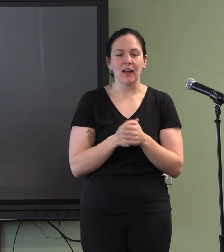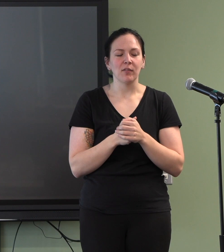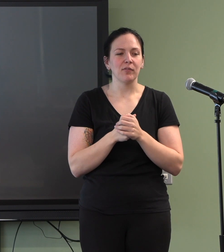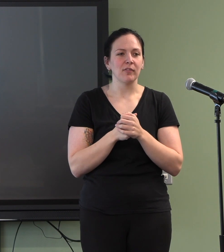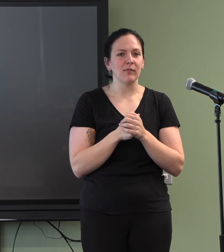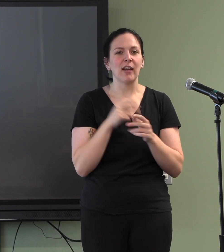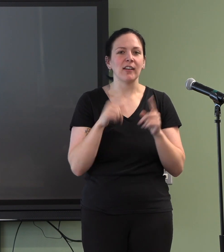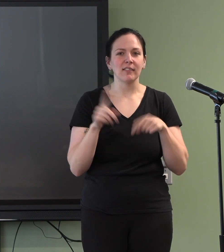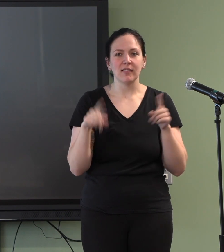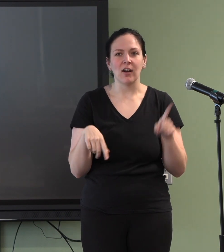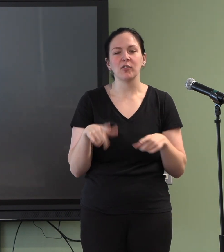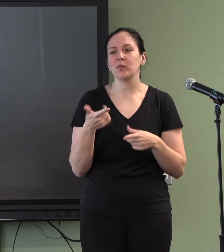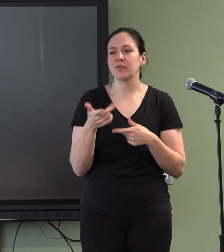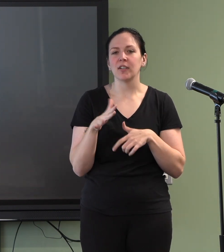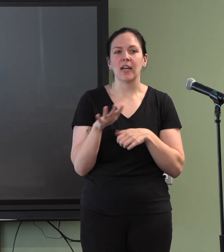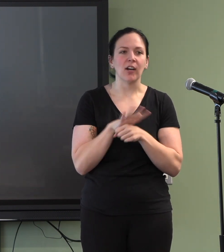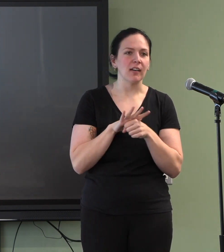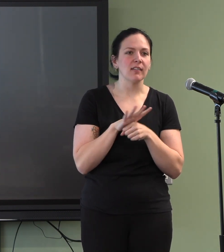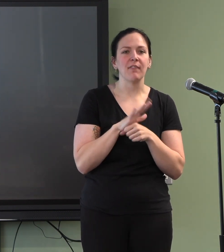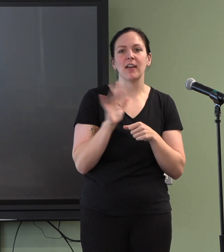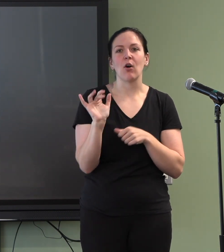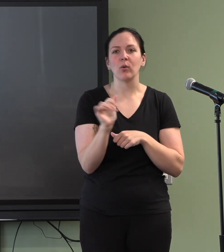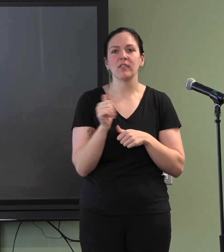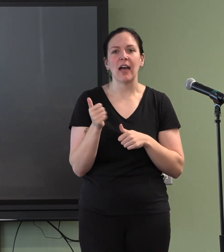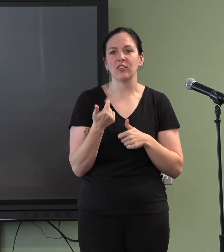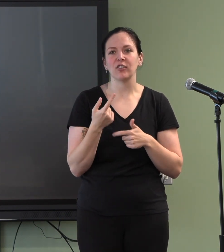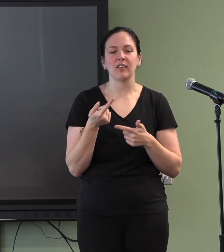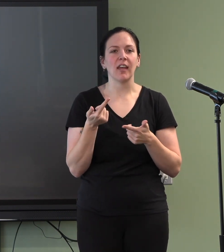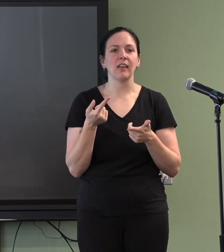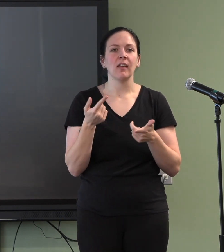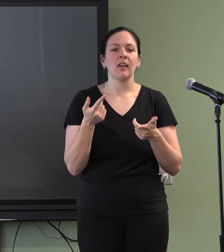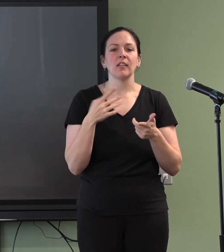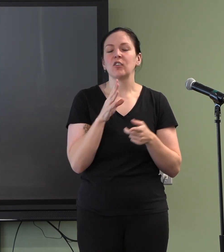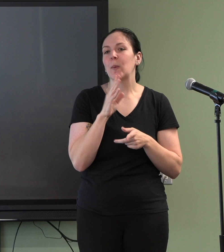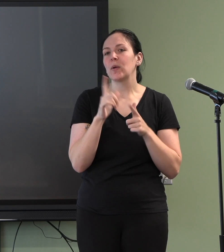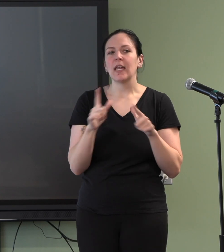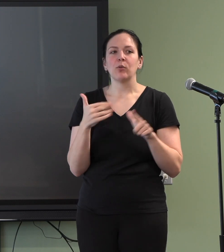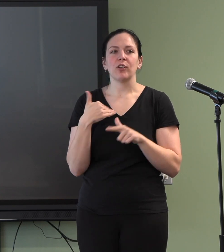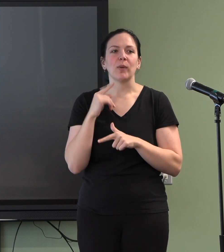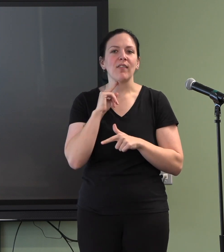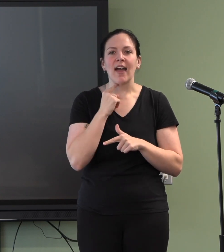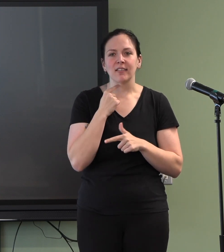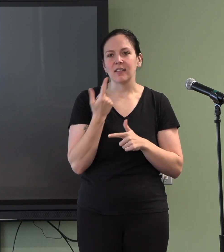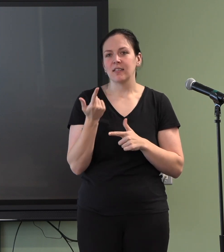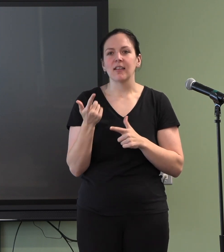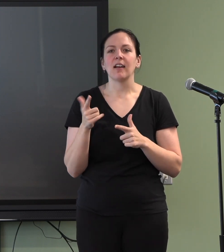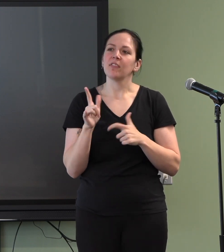of varies. And also different areas have their own signs, just like in spoken languages we have accents. It's kind of the